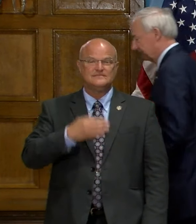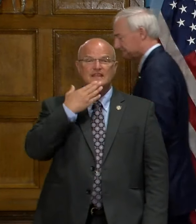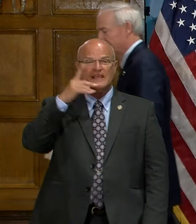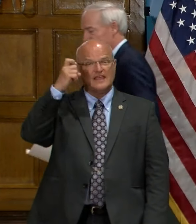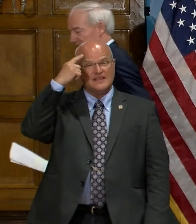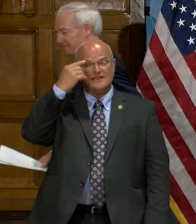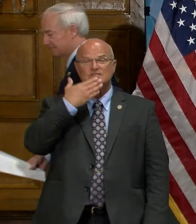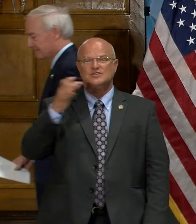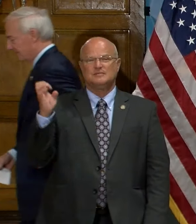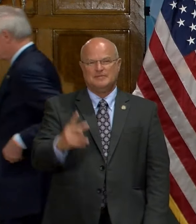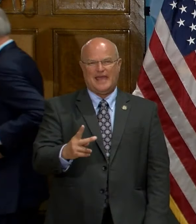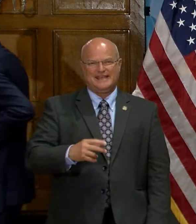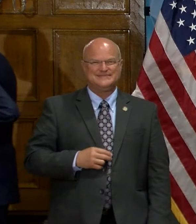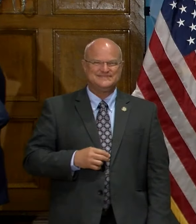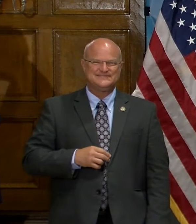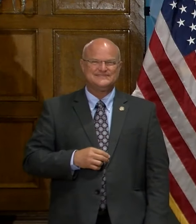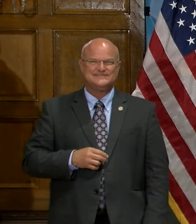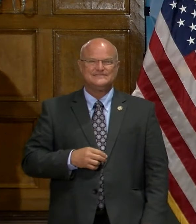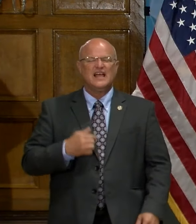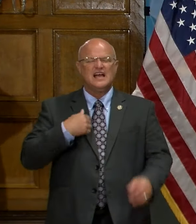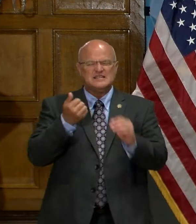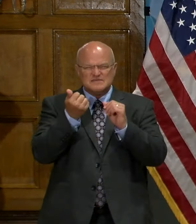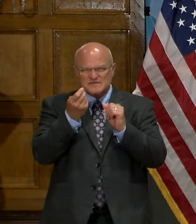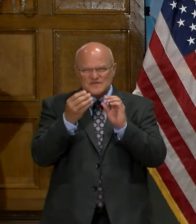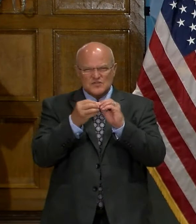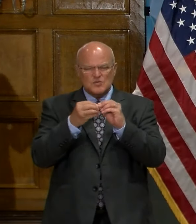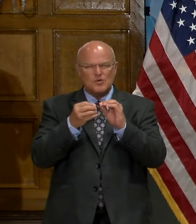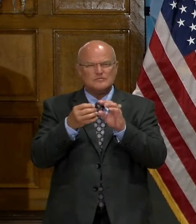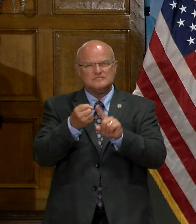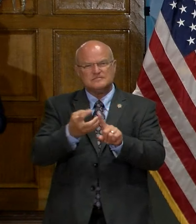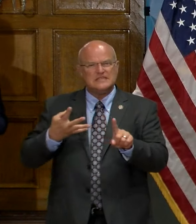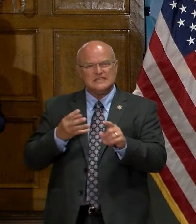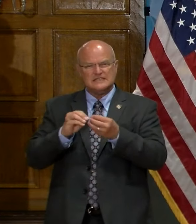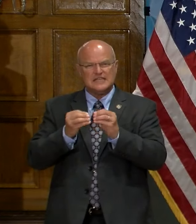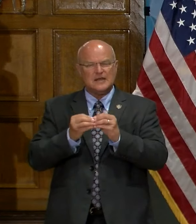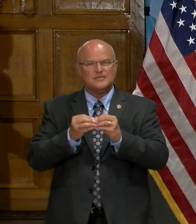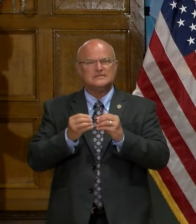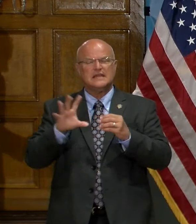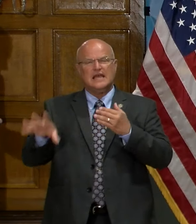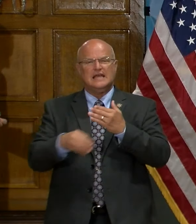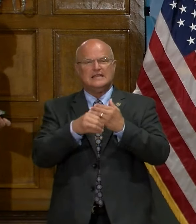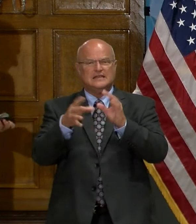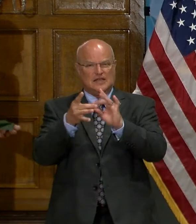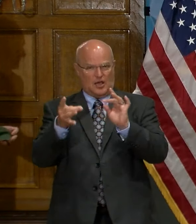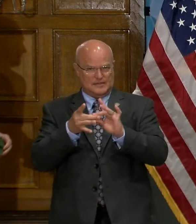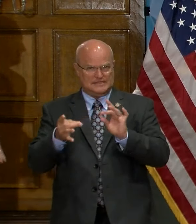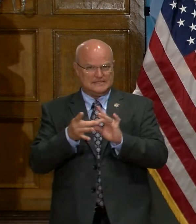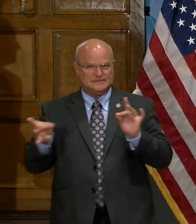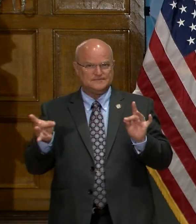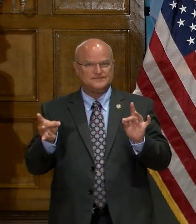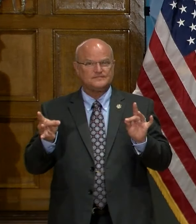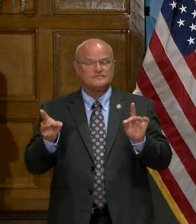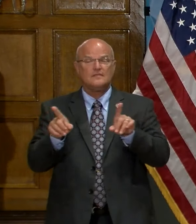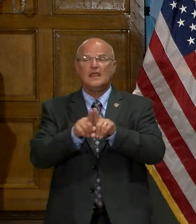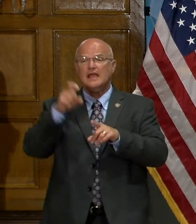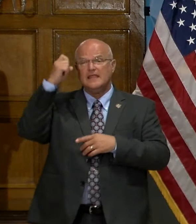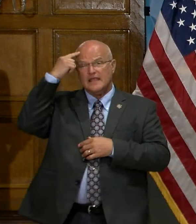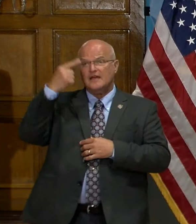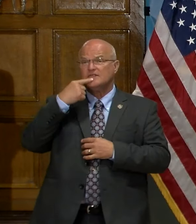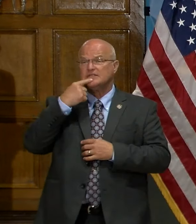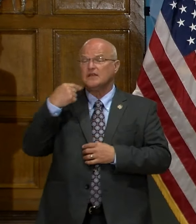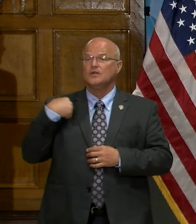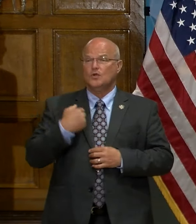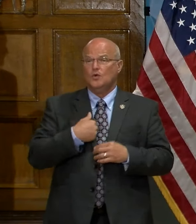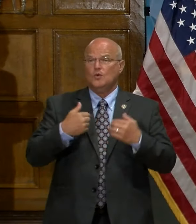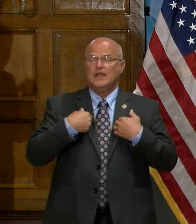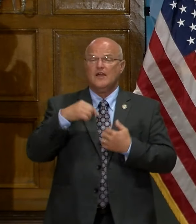Thank you, Governor. It's good to be back. I'll give a few more details on the numbers and make a few additional comments. As the Governor mentioned, we